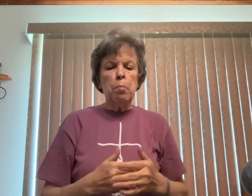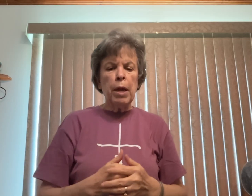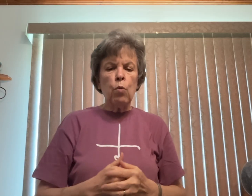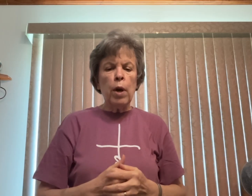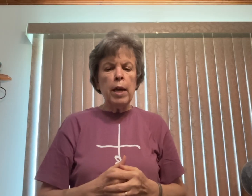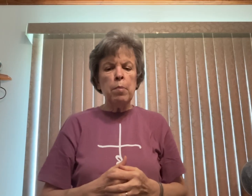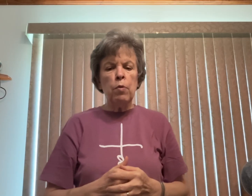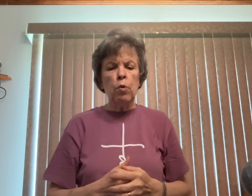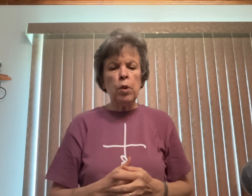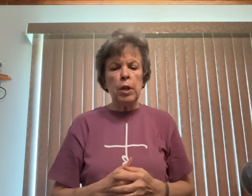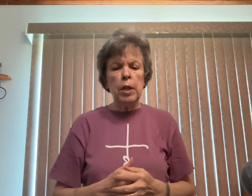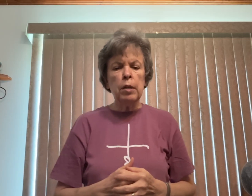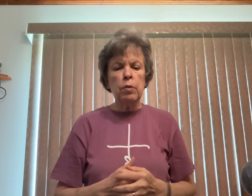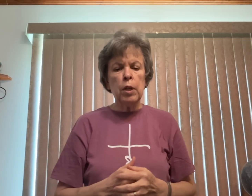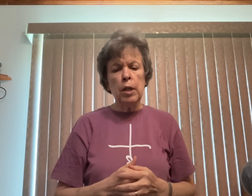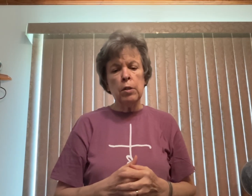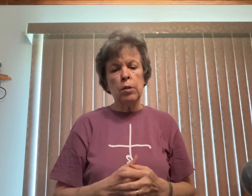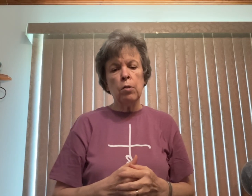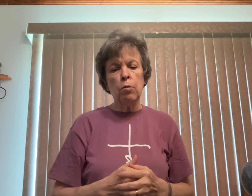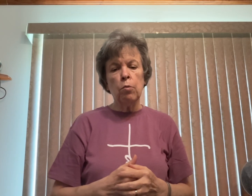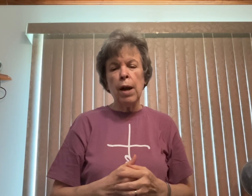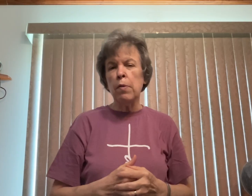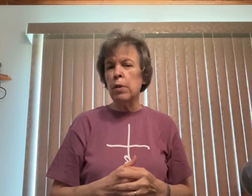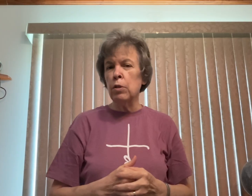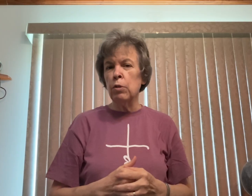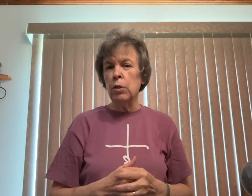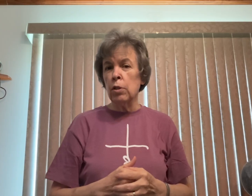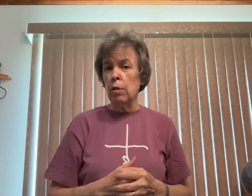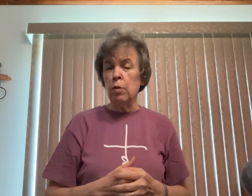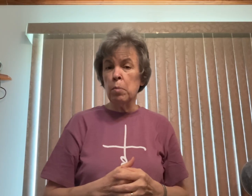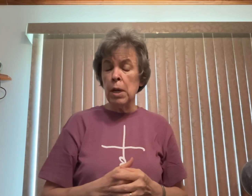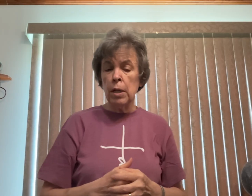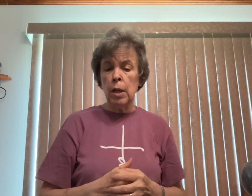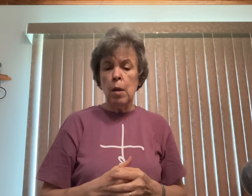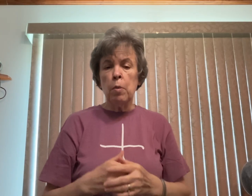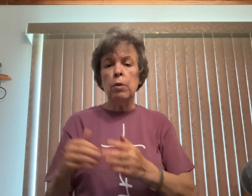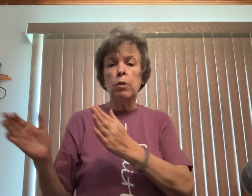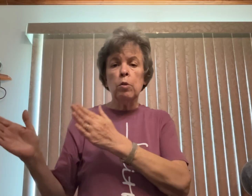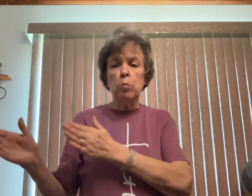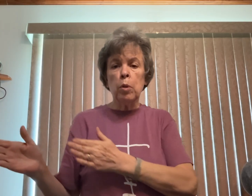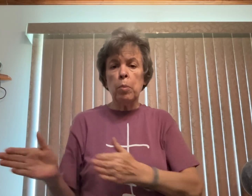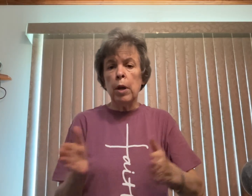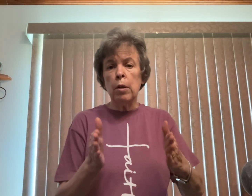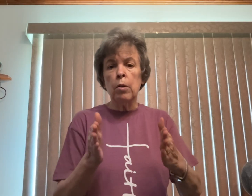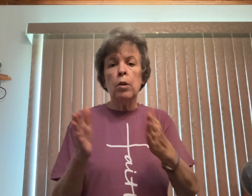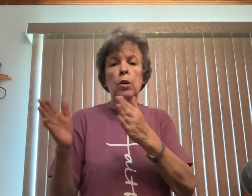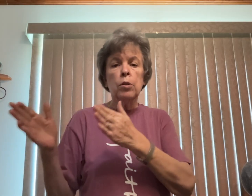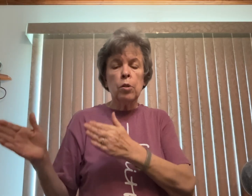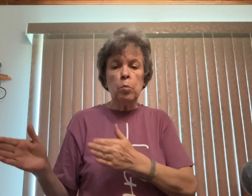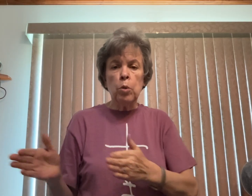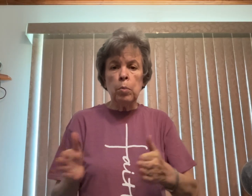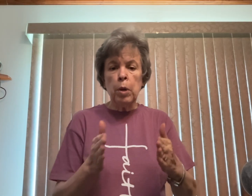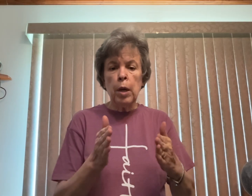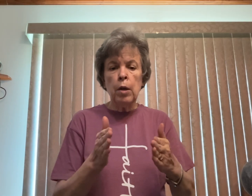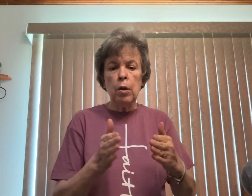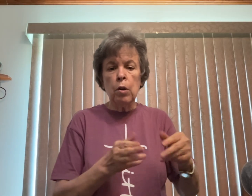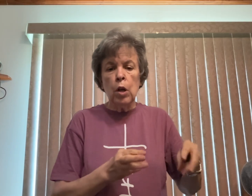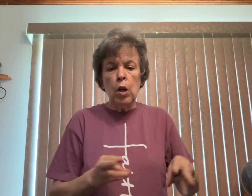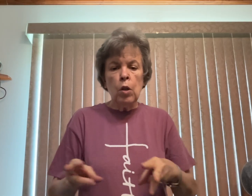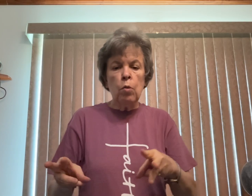Make way before the King of Kings. So rather than using the sign for make, I'm going to do prepare. So prepare the